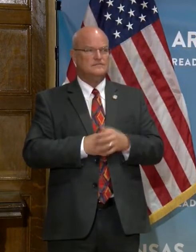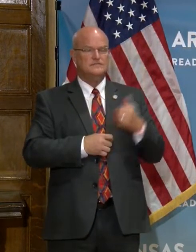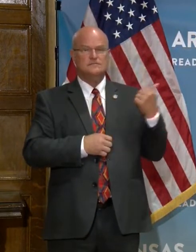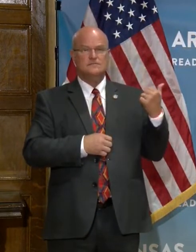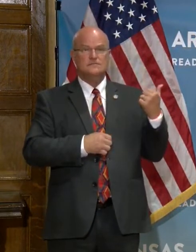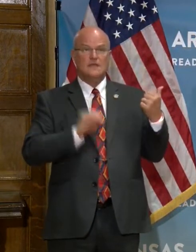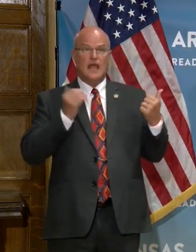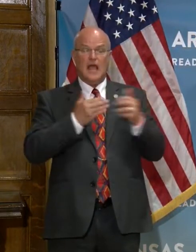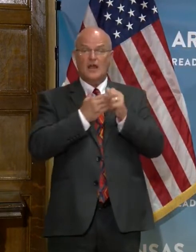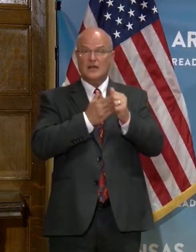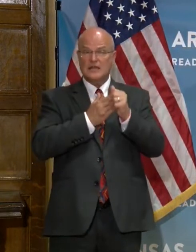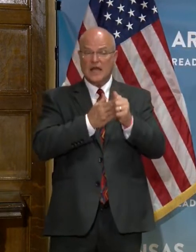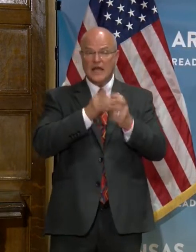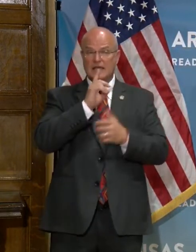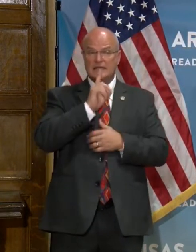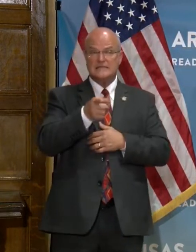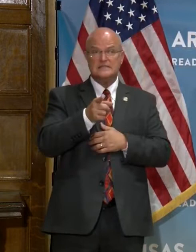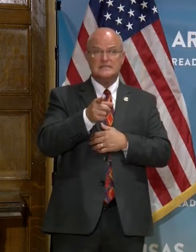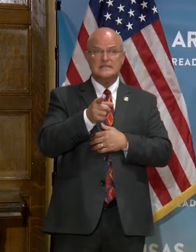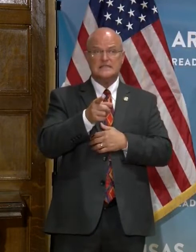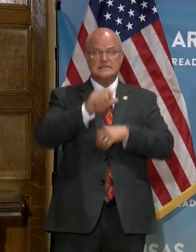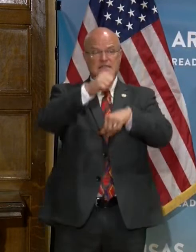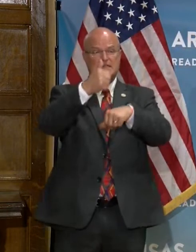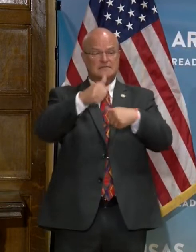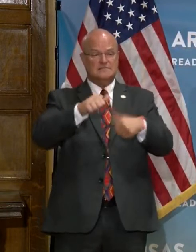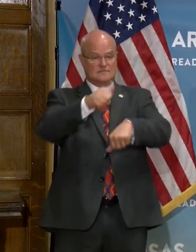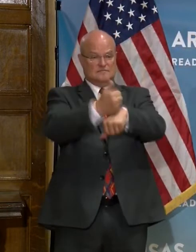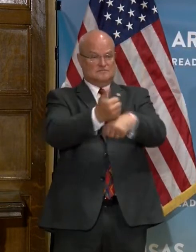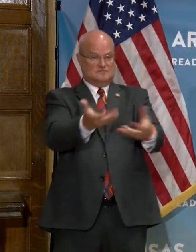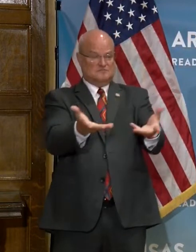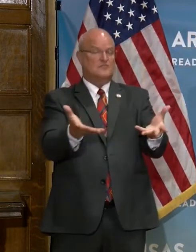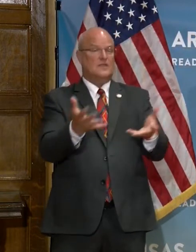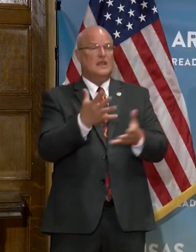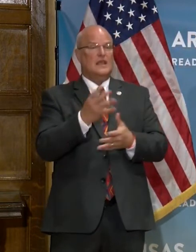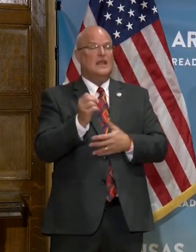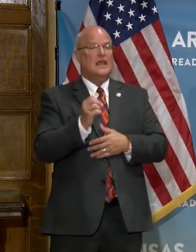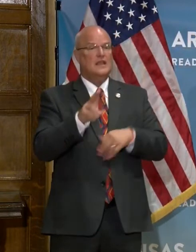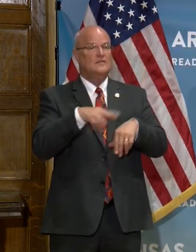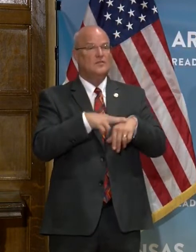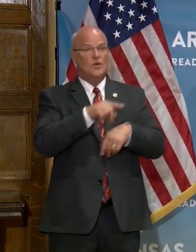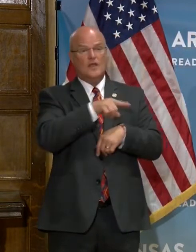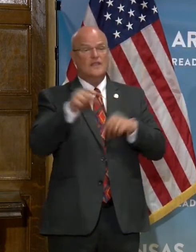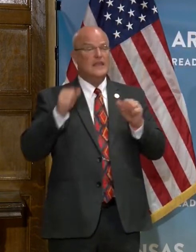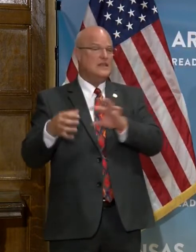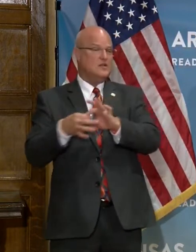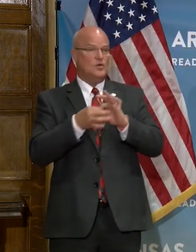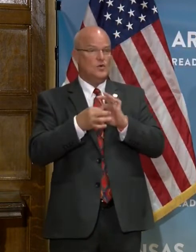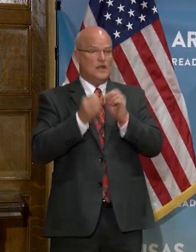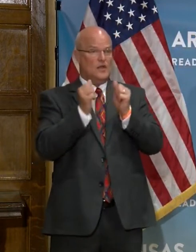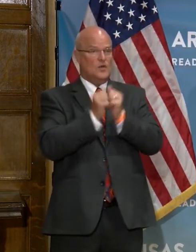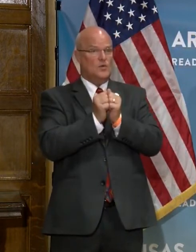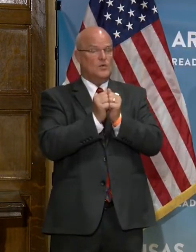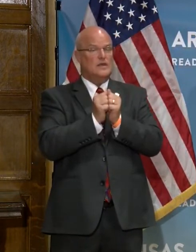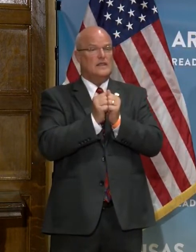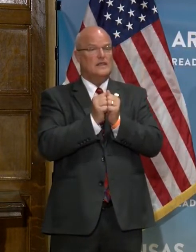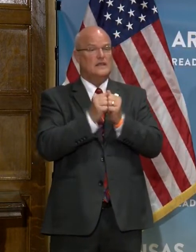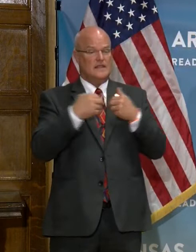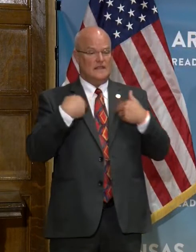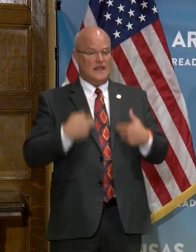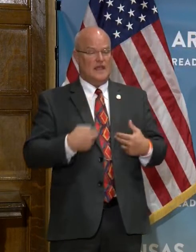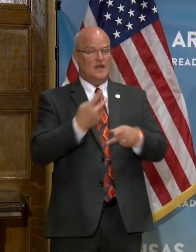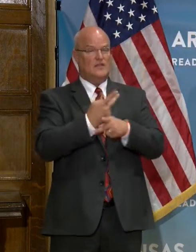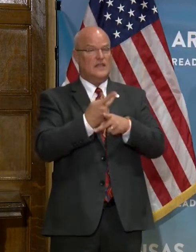Well, our guidance is set forth, and of course they can coordinate with the